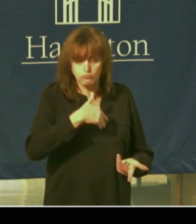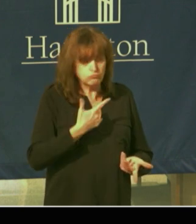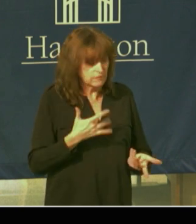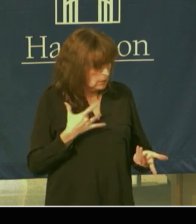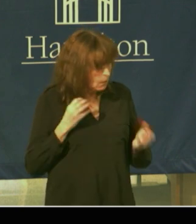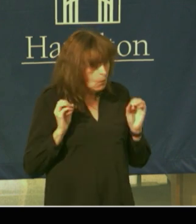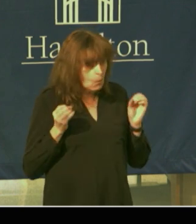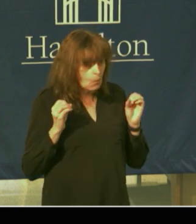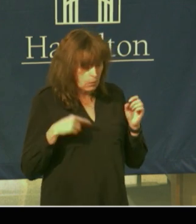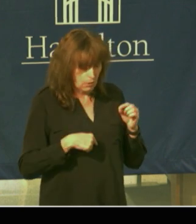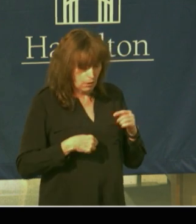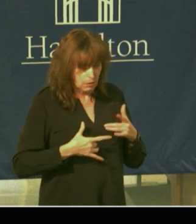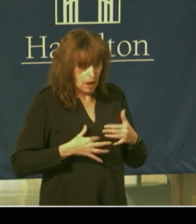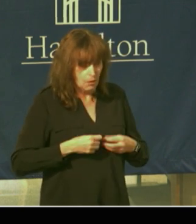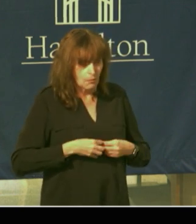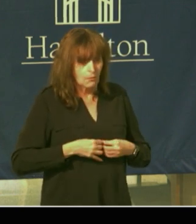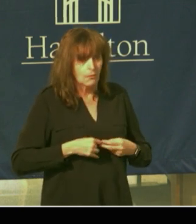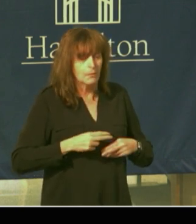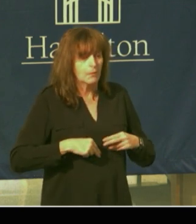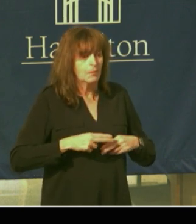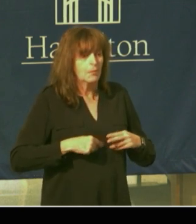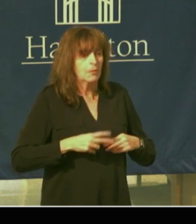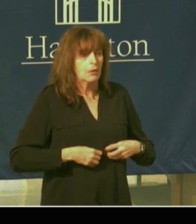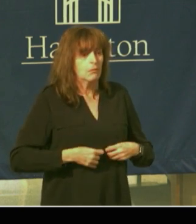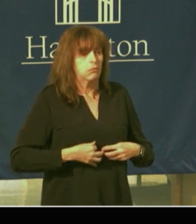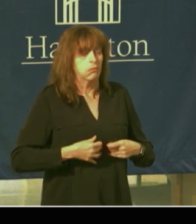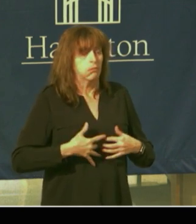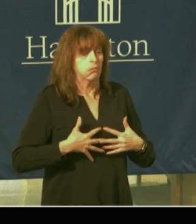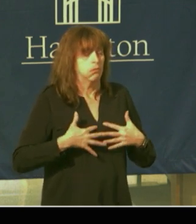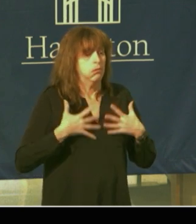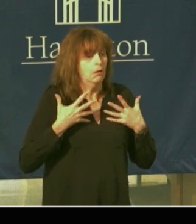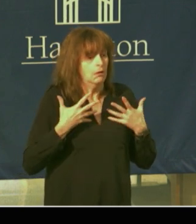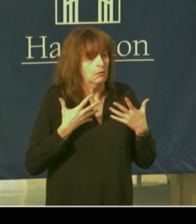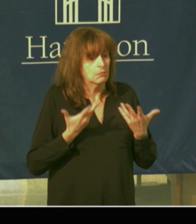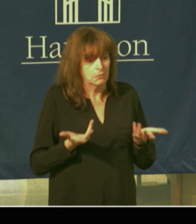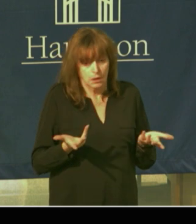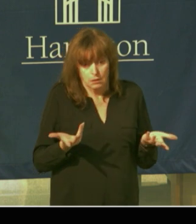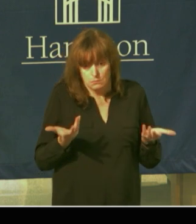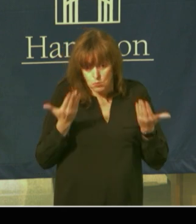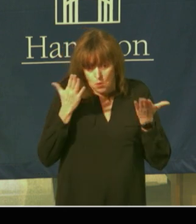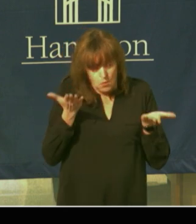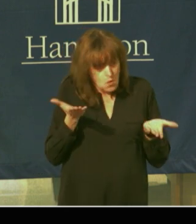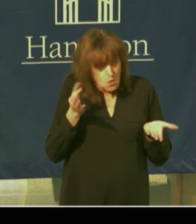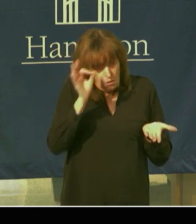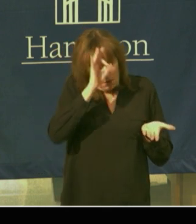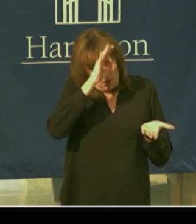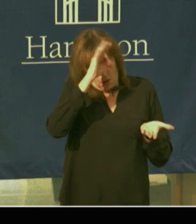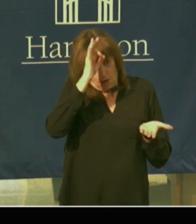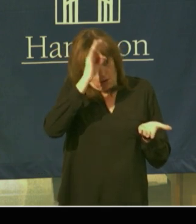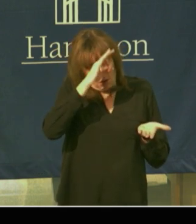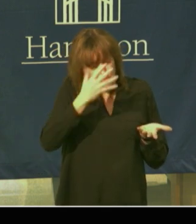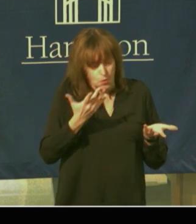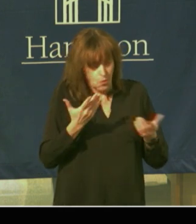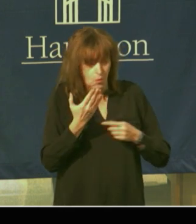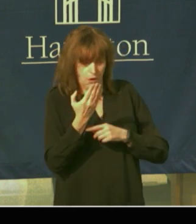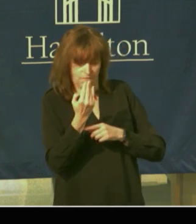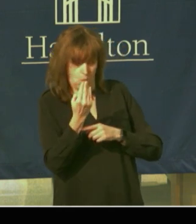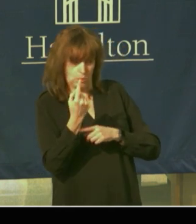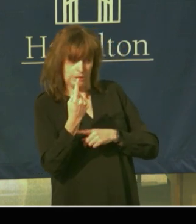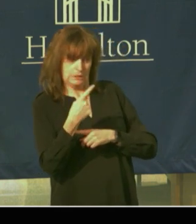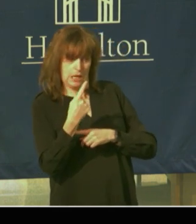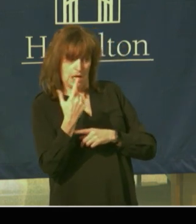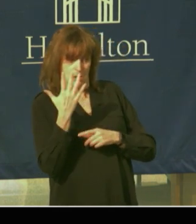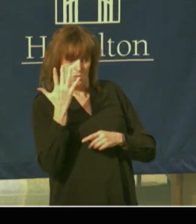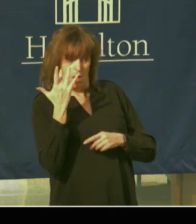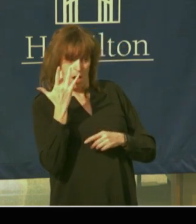What we know is that some people, so the incubation period is time from infection, from the